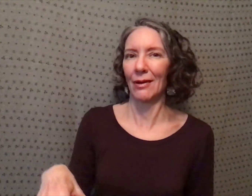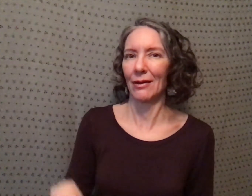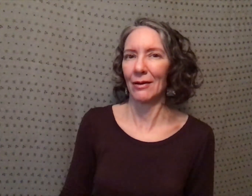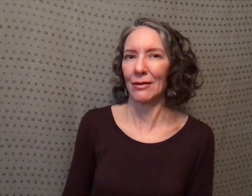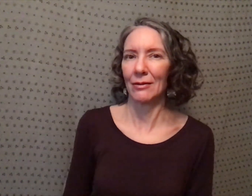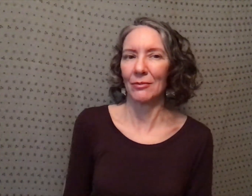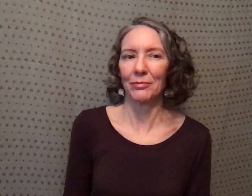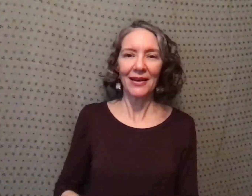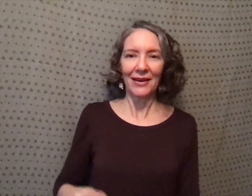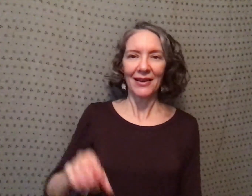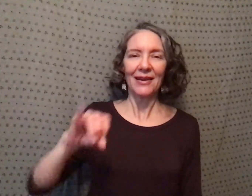like it.